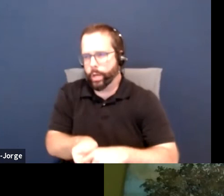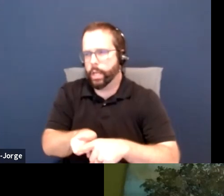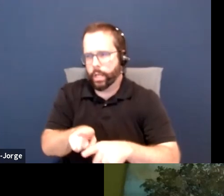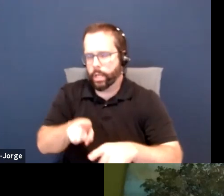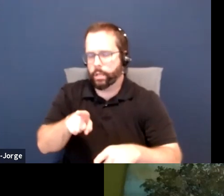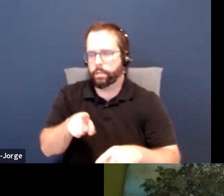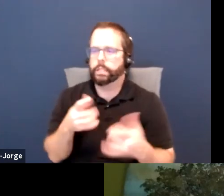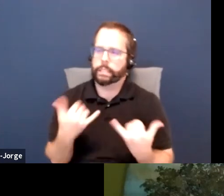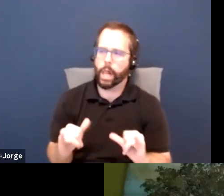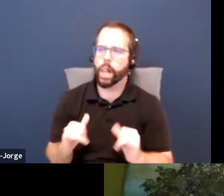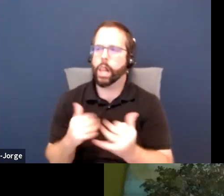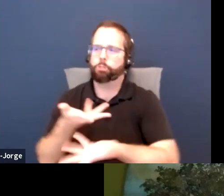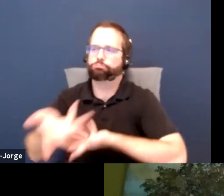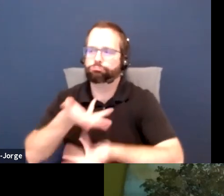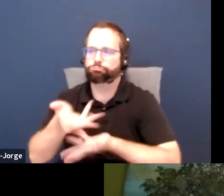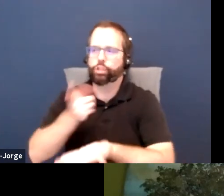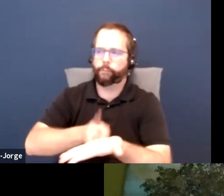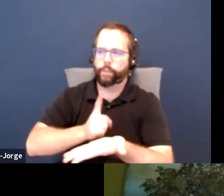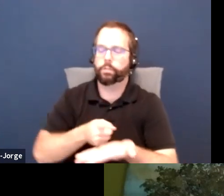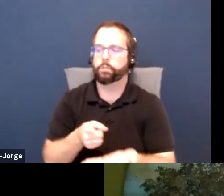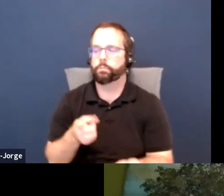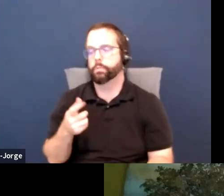that is